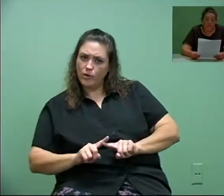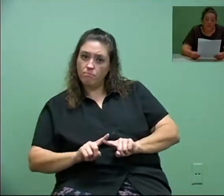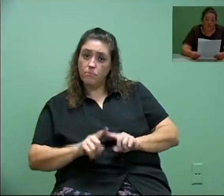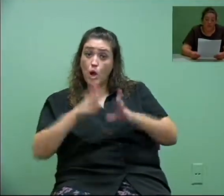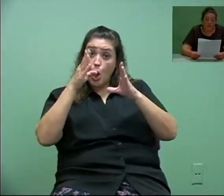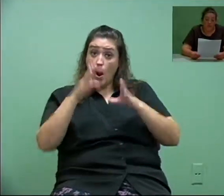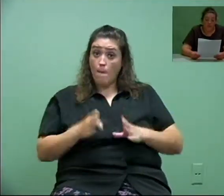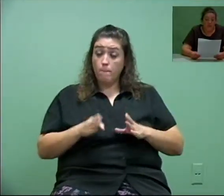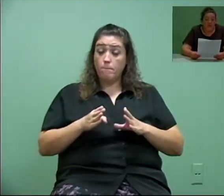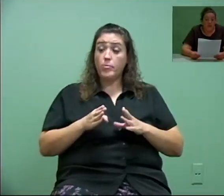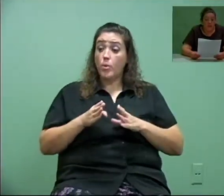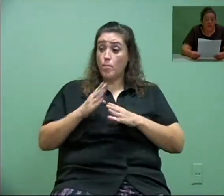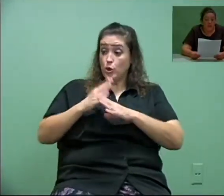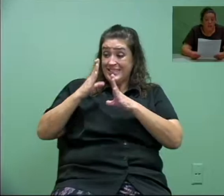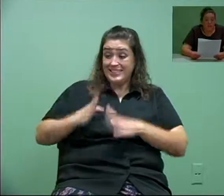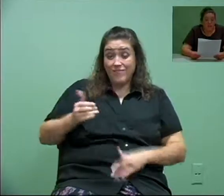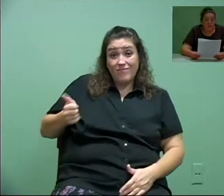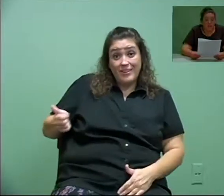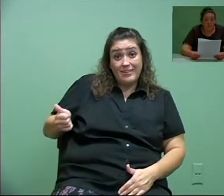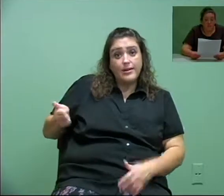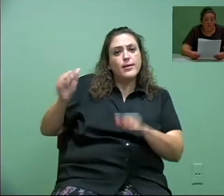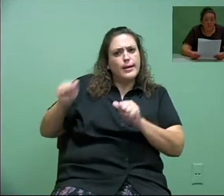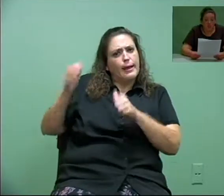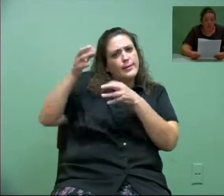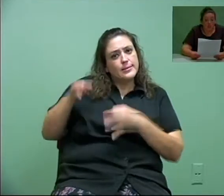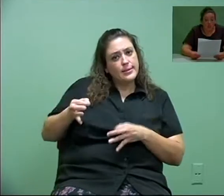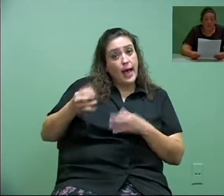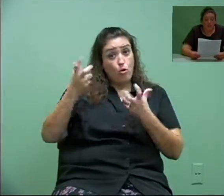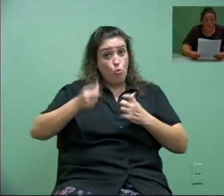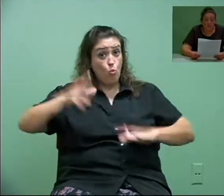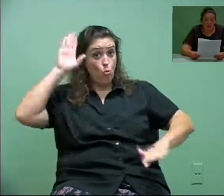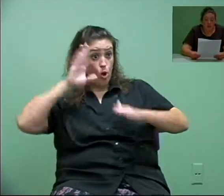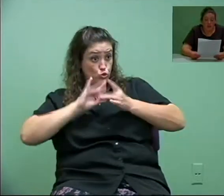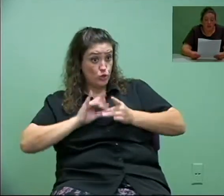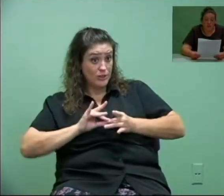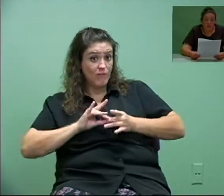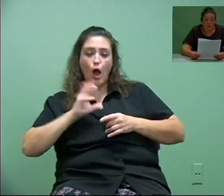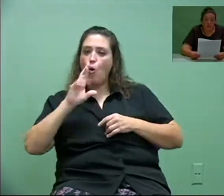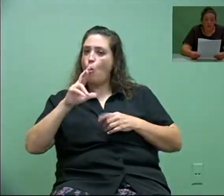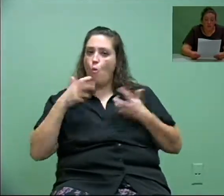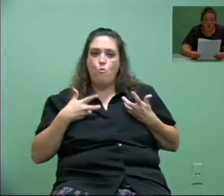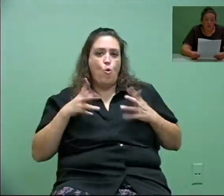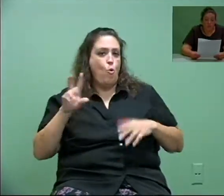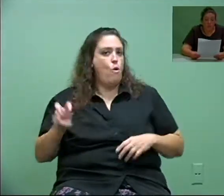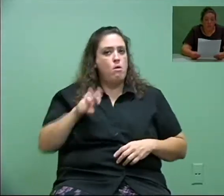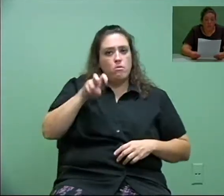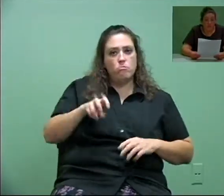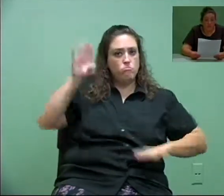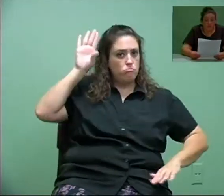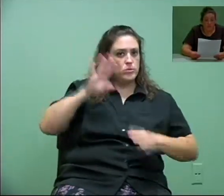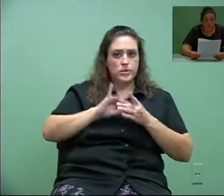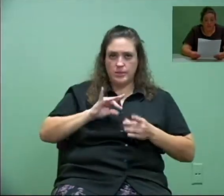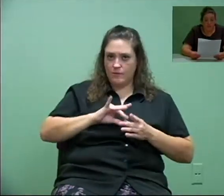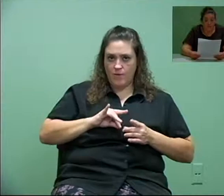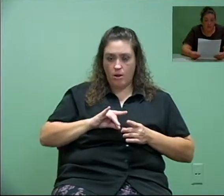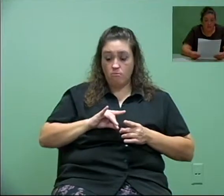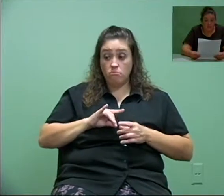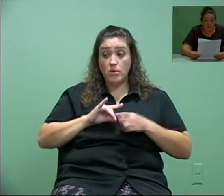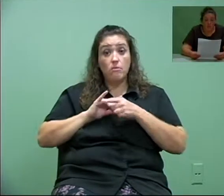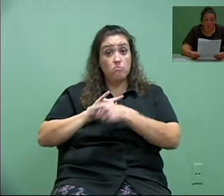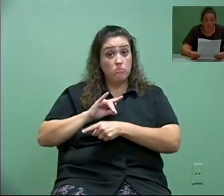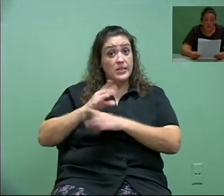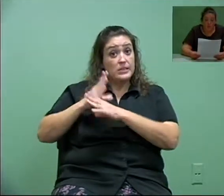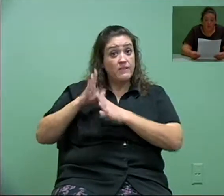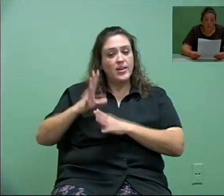not to testify. In this case, the defendant chose not to testify. Do not hold that choice against the